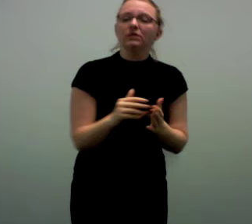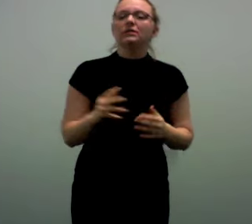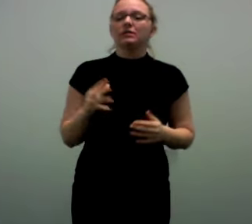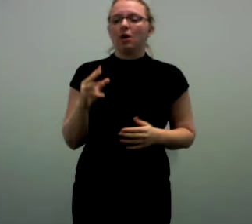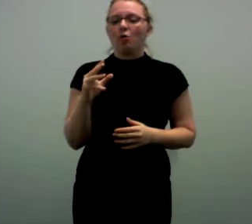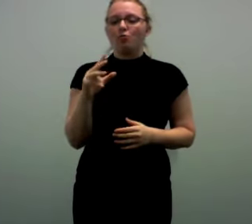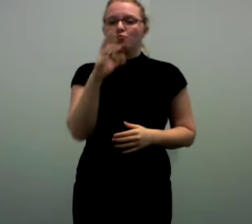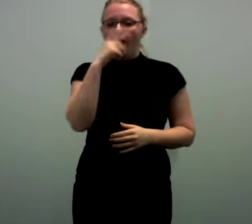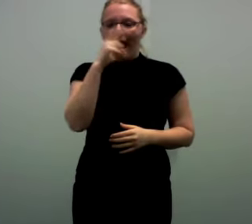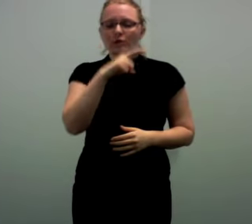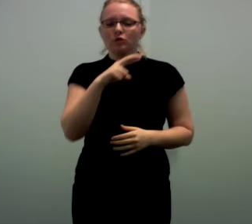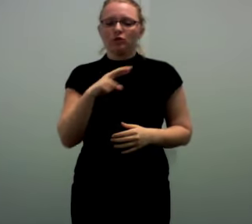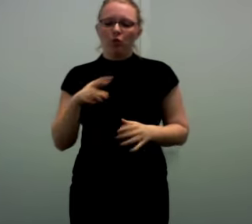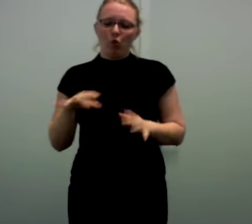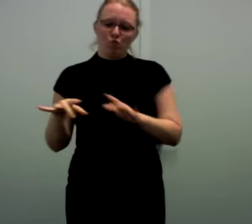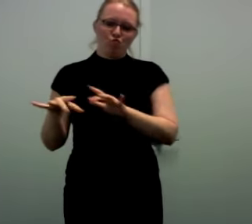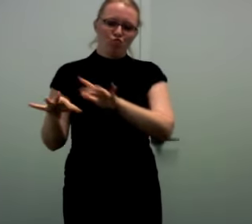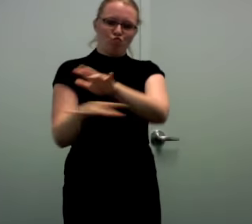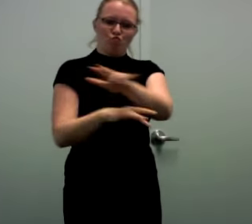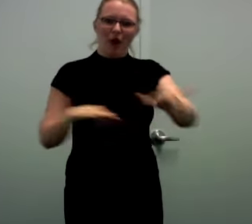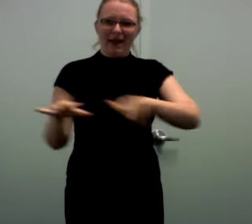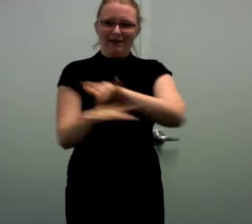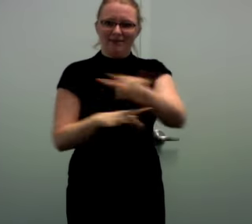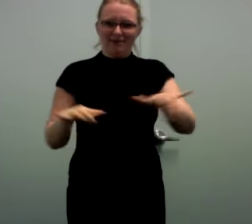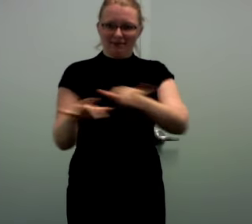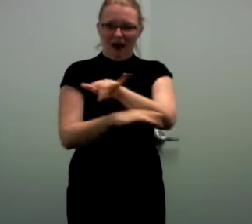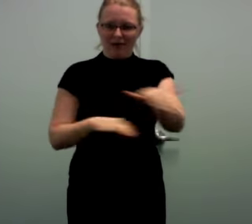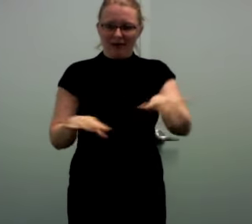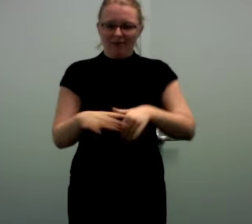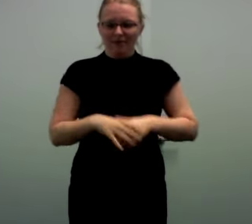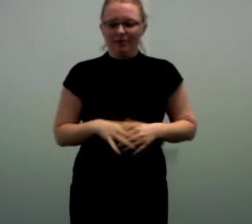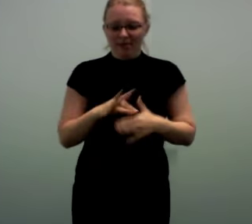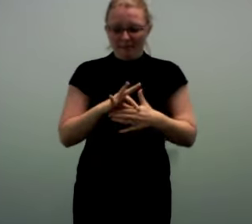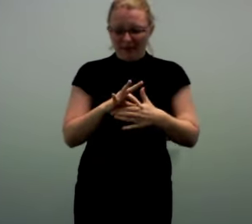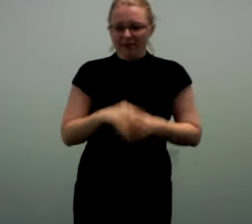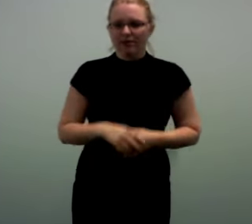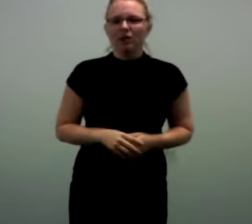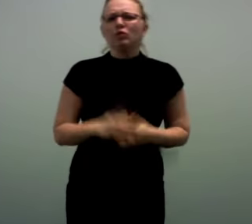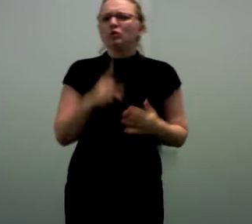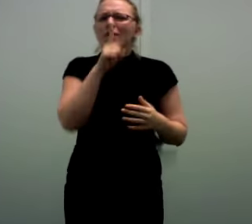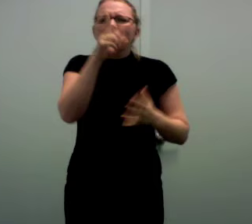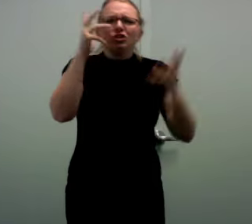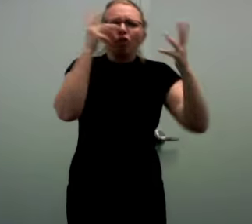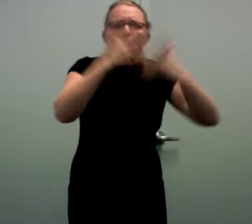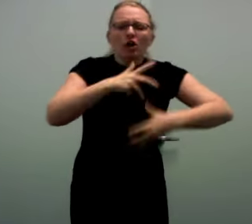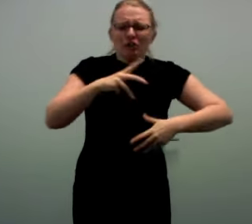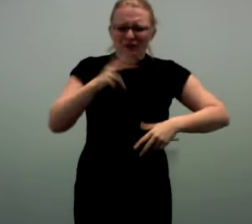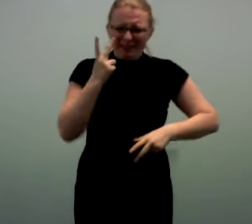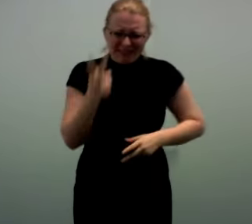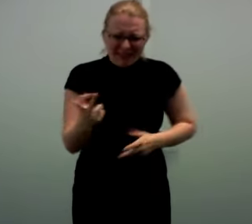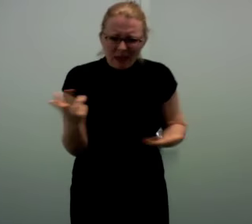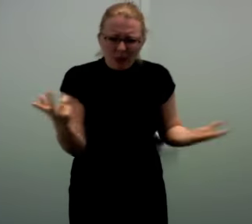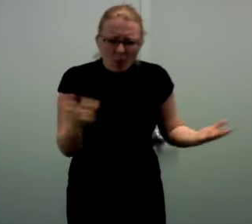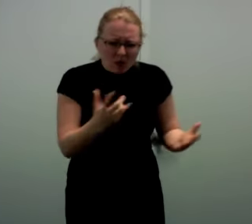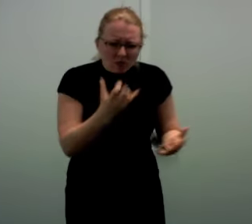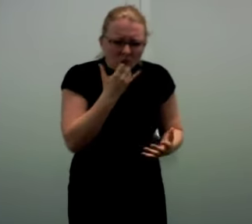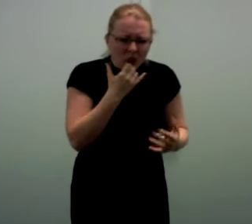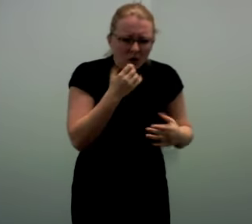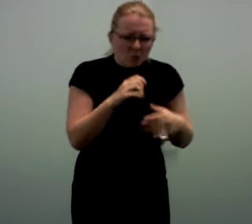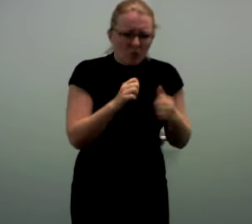on it. It was too dark in these storage places to see one, but a man could run